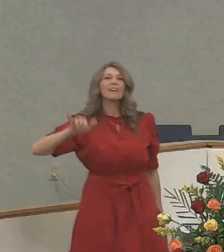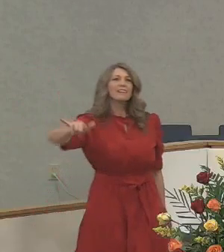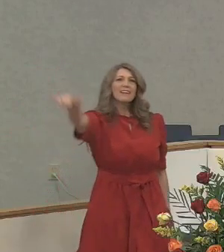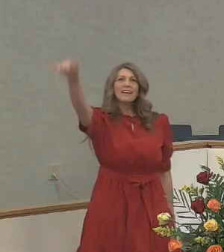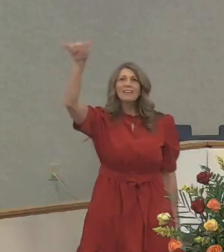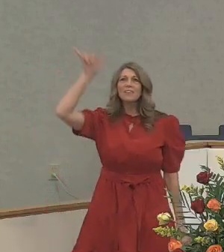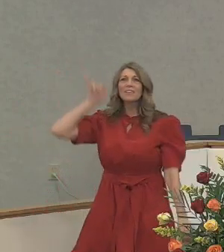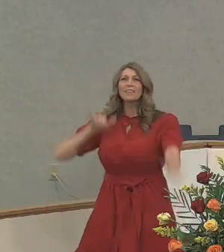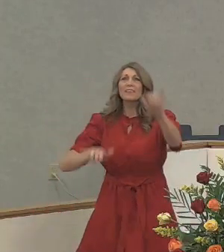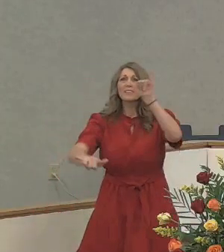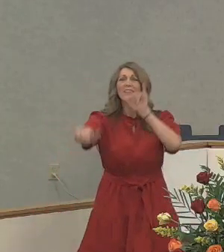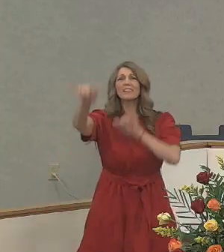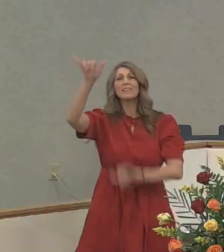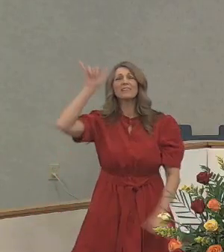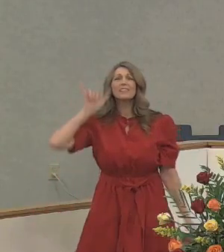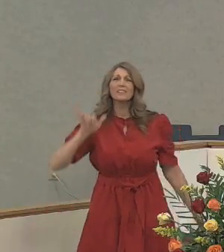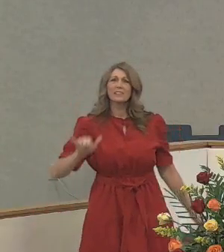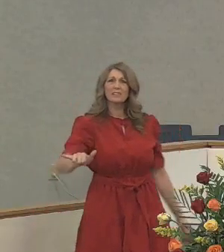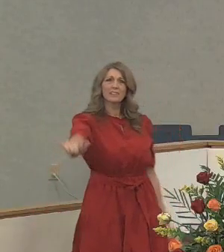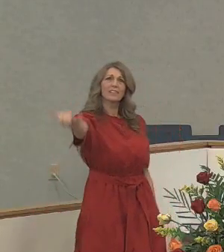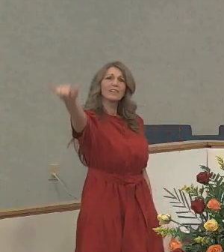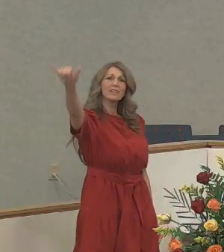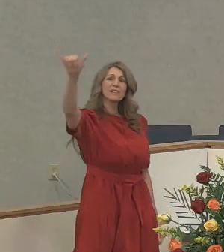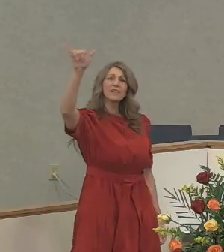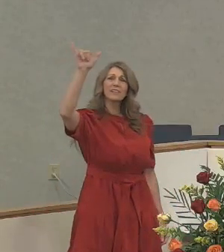forever and ever,